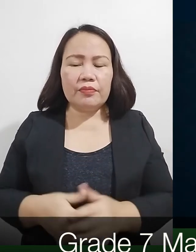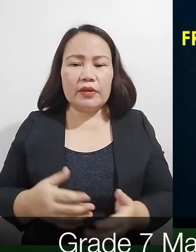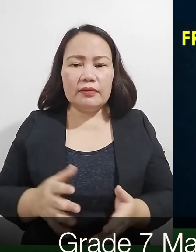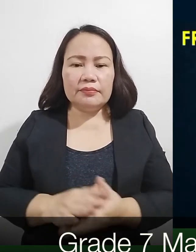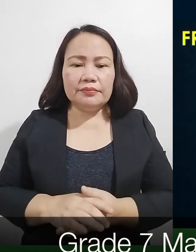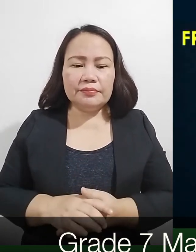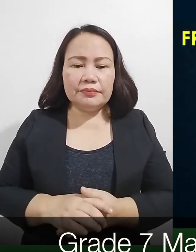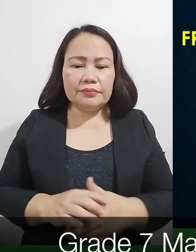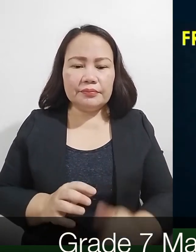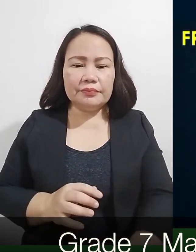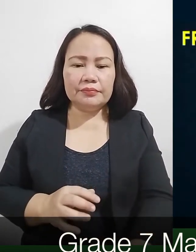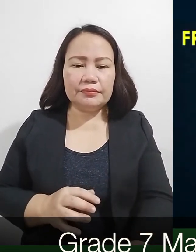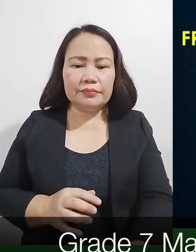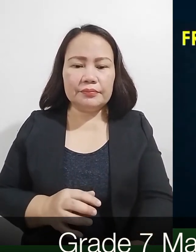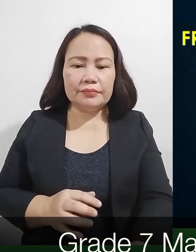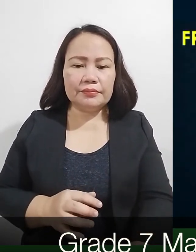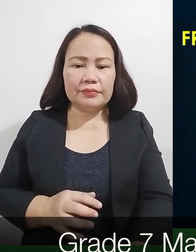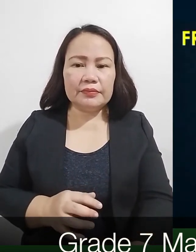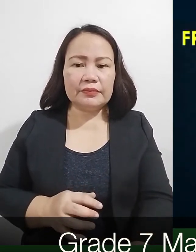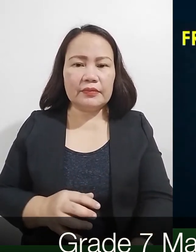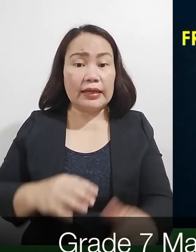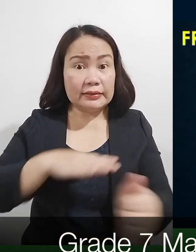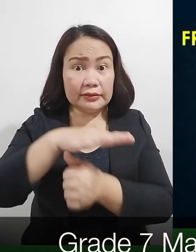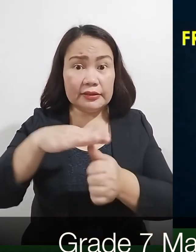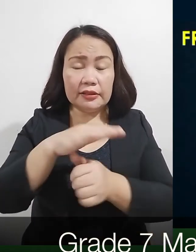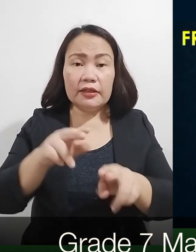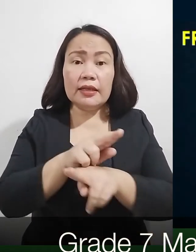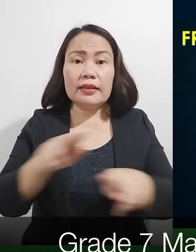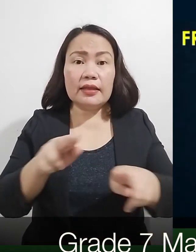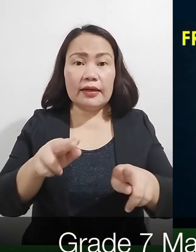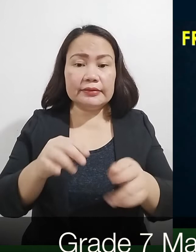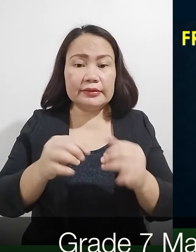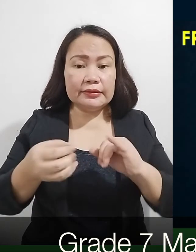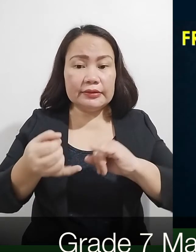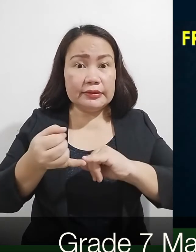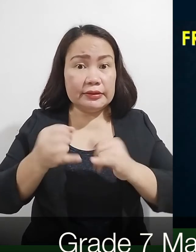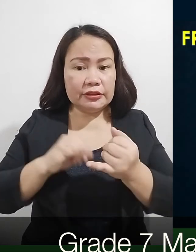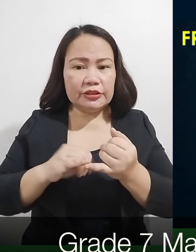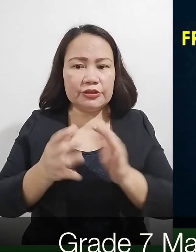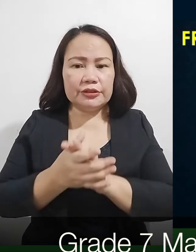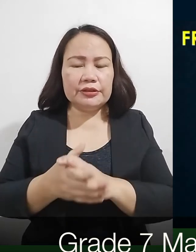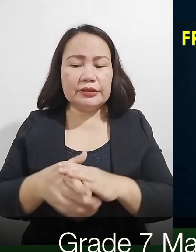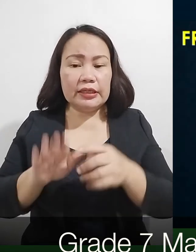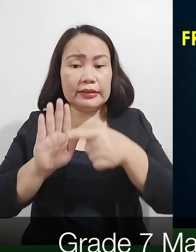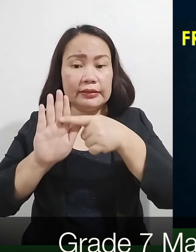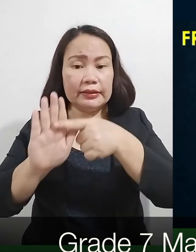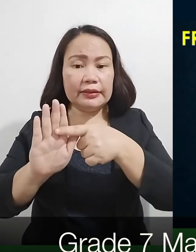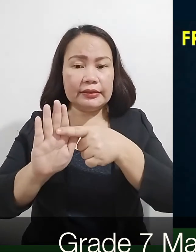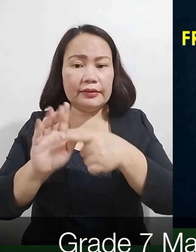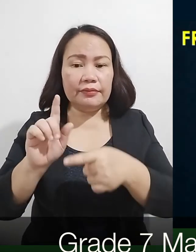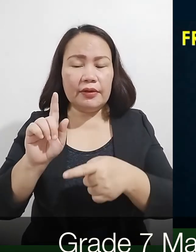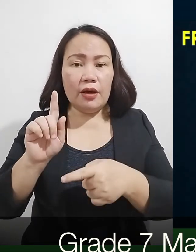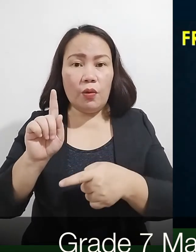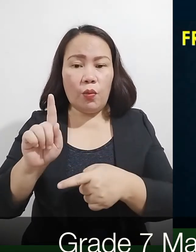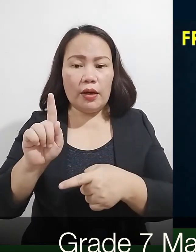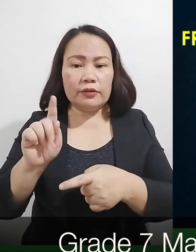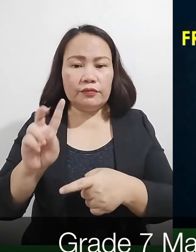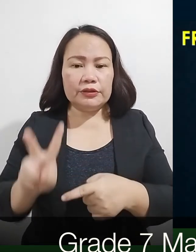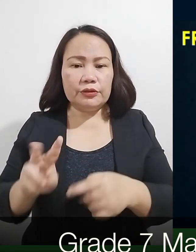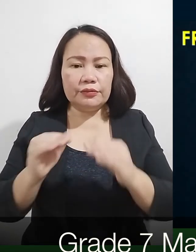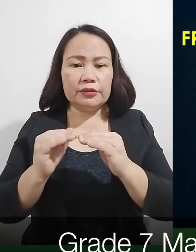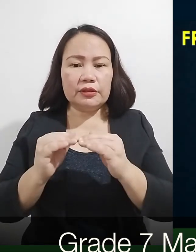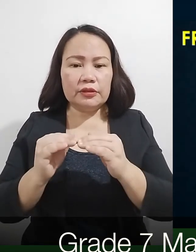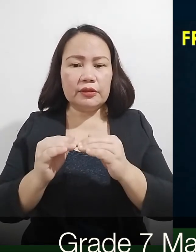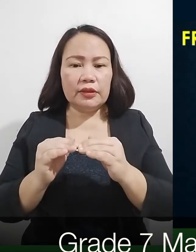So, under non-integers is negative 1 over 2 equal